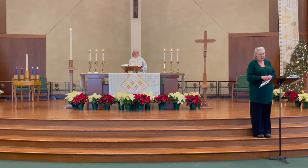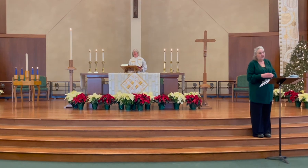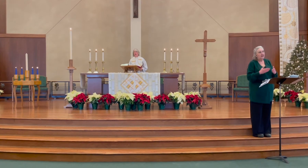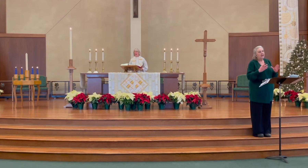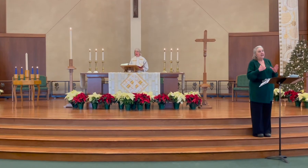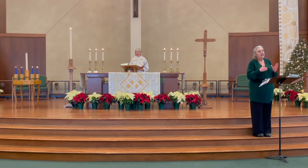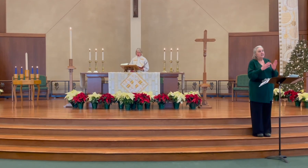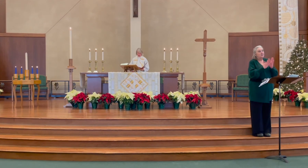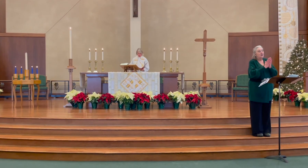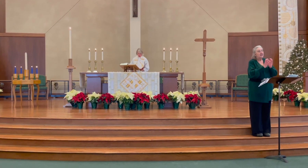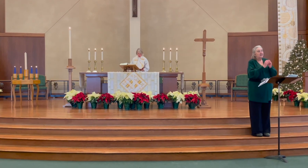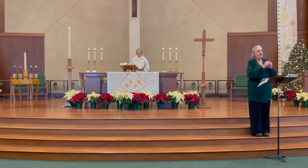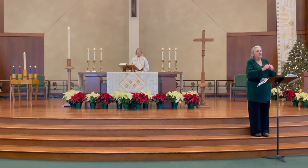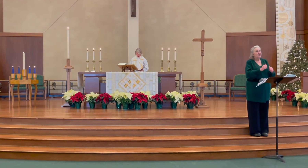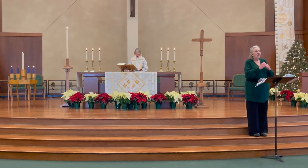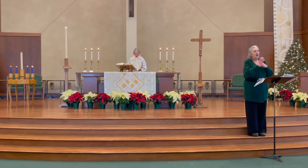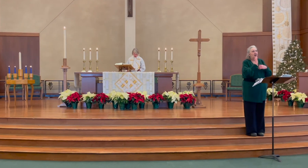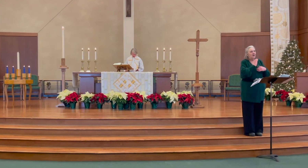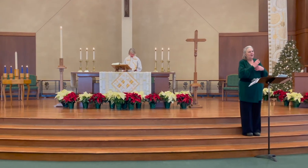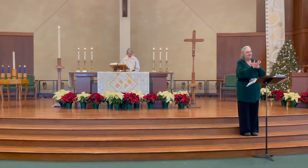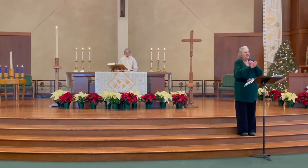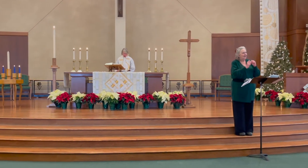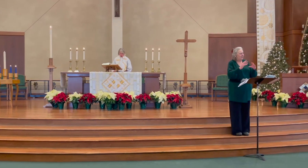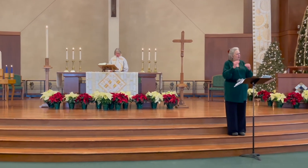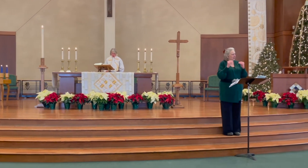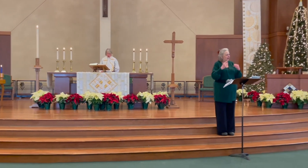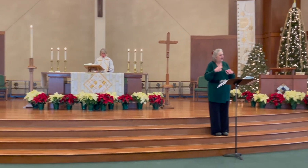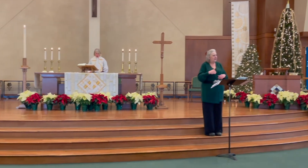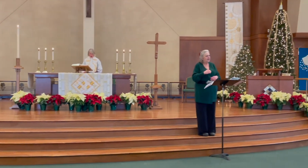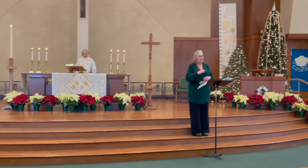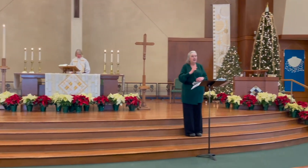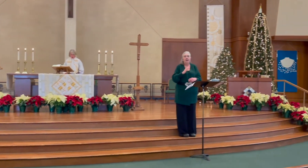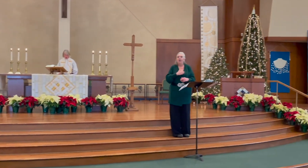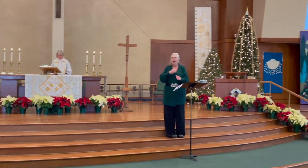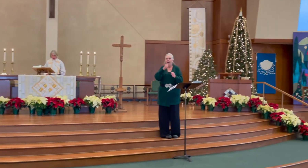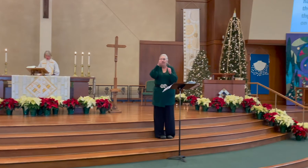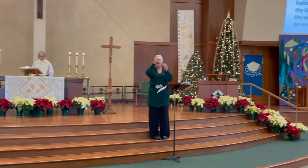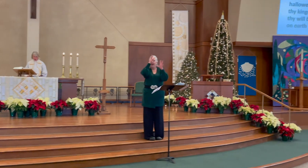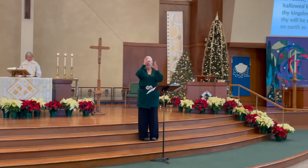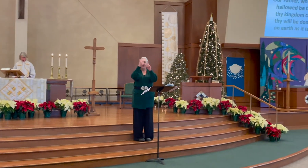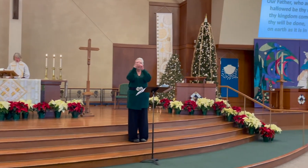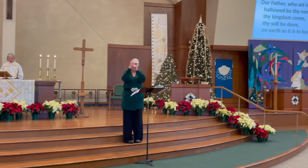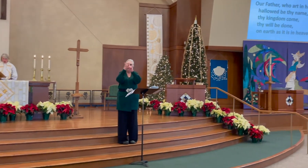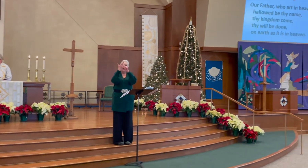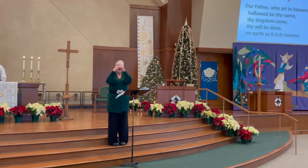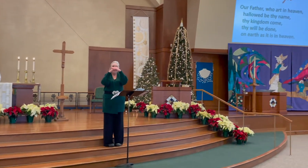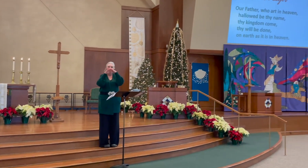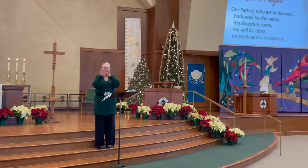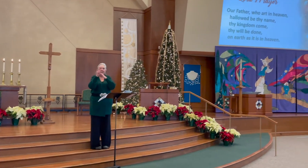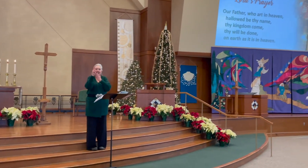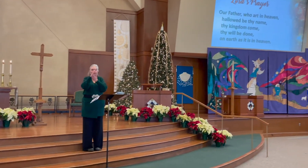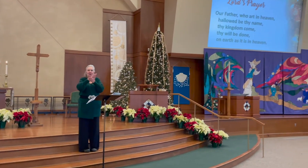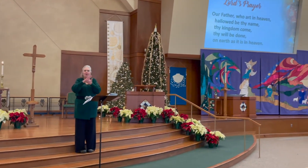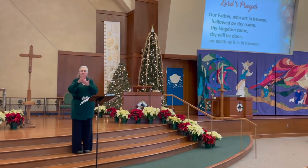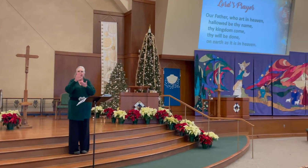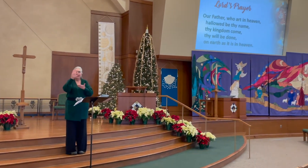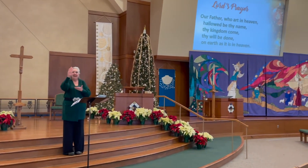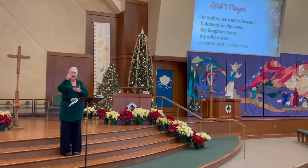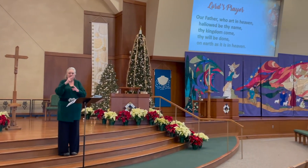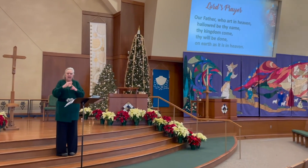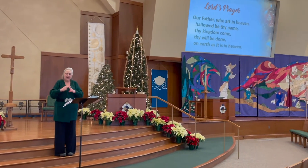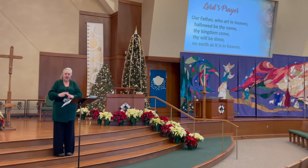Let us pray together the prayer our Savior taught us. Our Father, who art in heaven, hallowed be thy